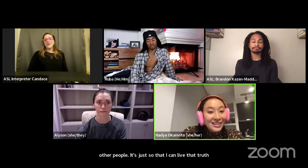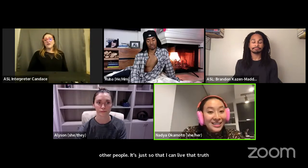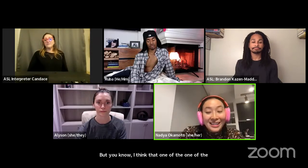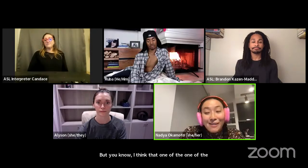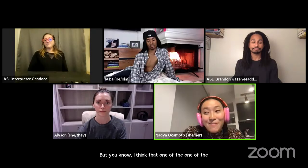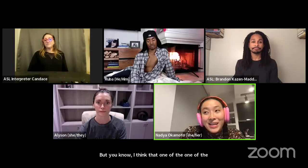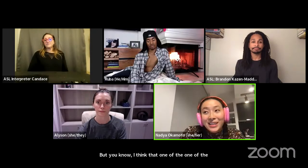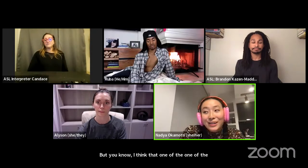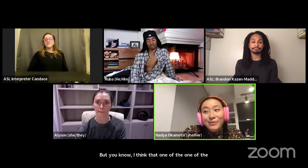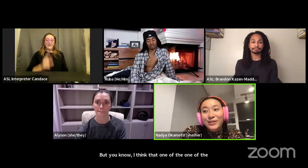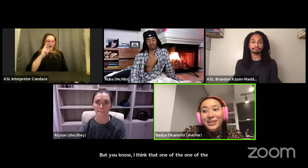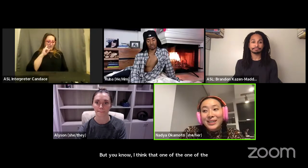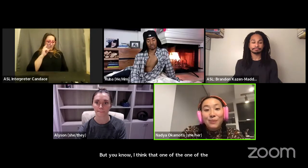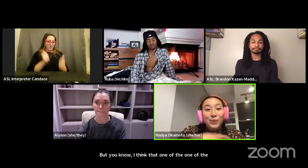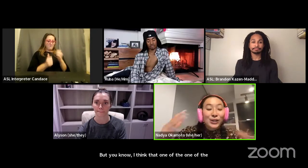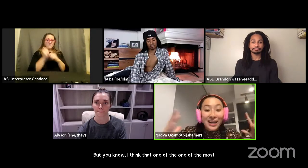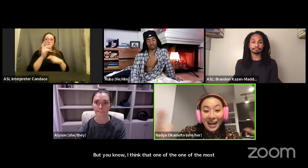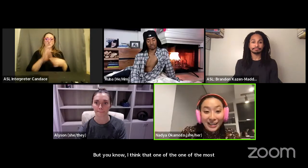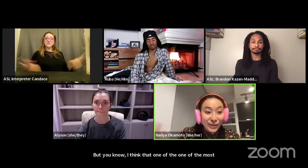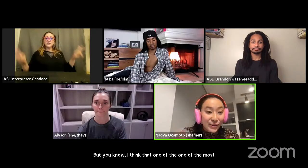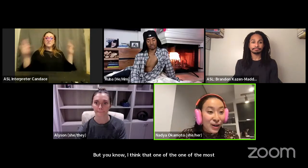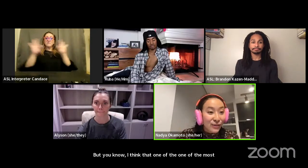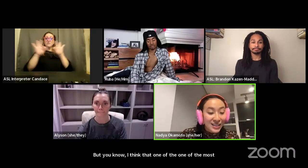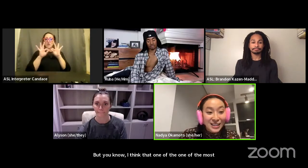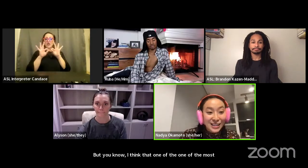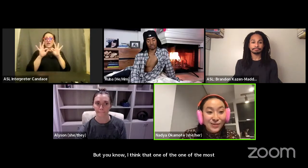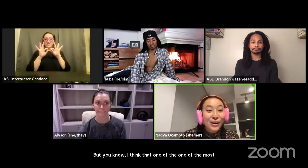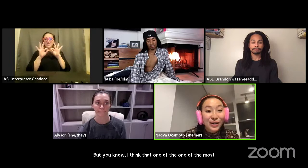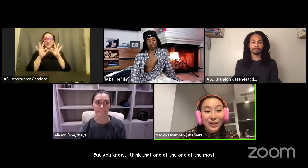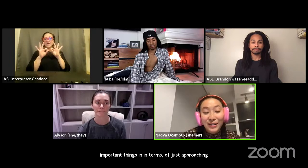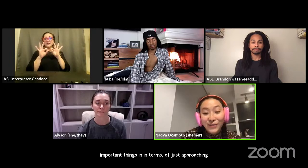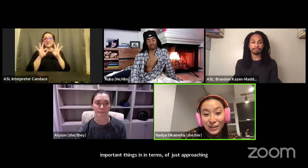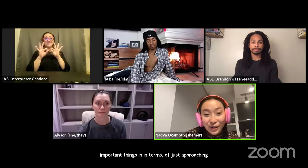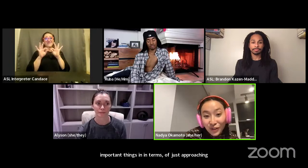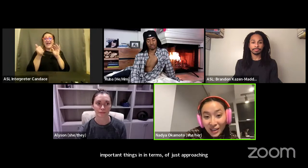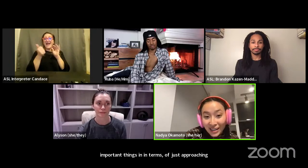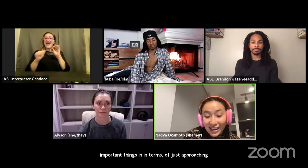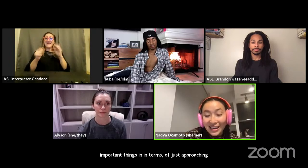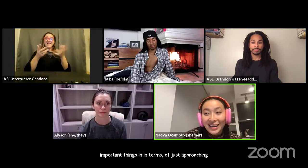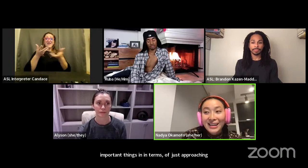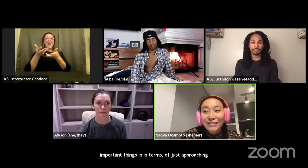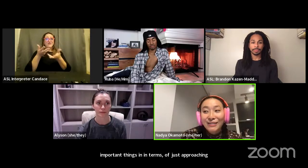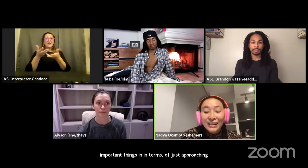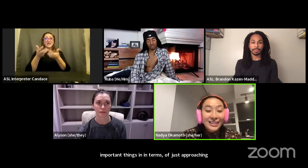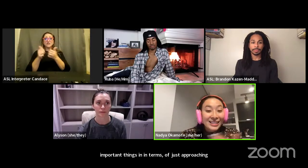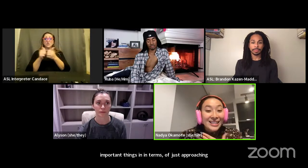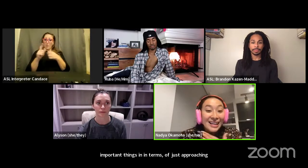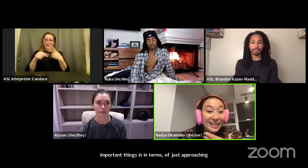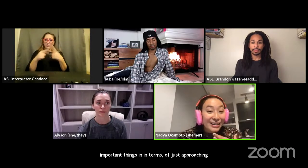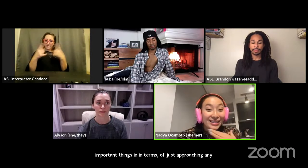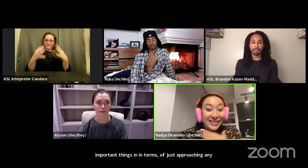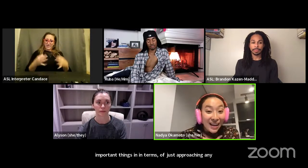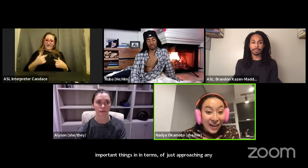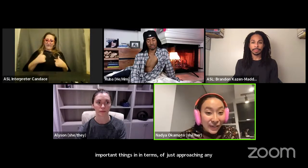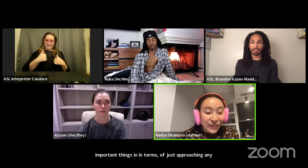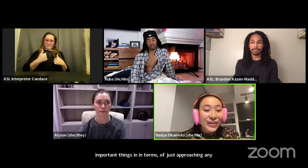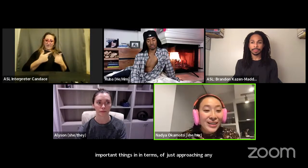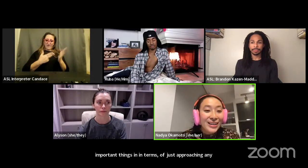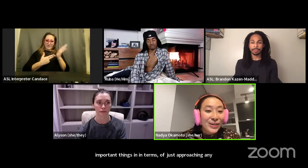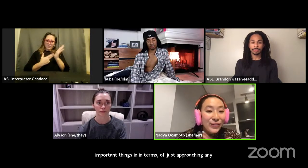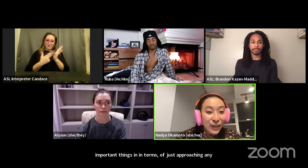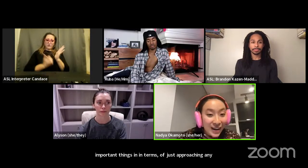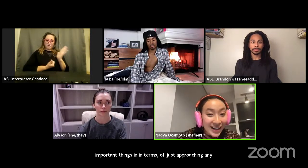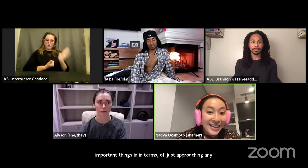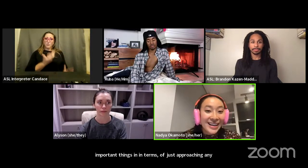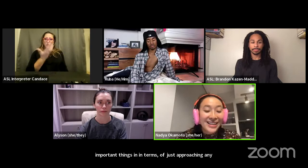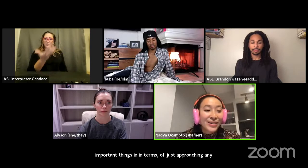important things in terms of just approaching any sort of conversations where you are going to live your truth is, I think, really just letting yourself,